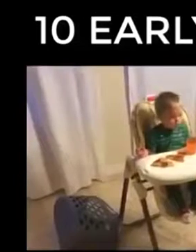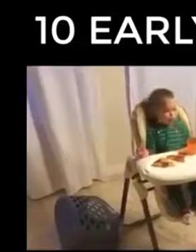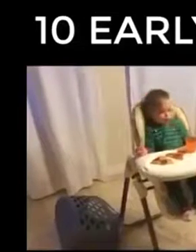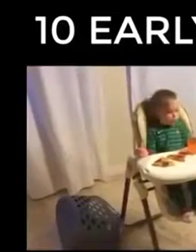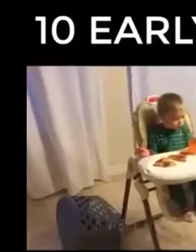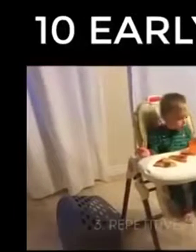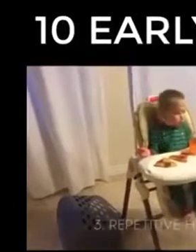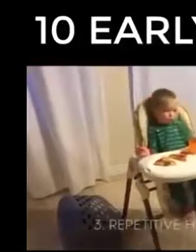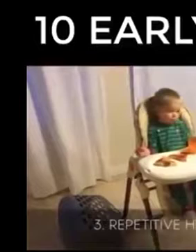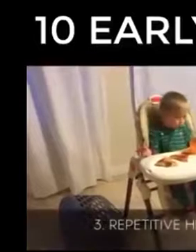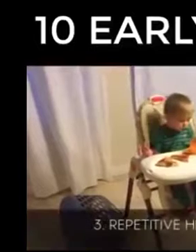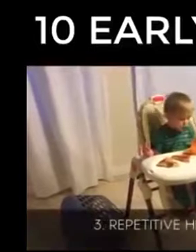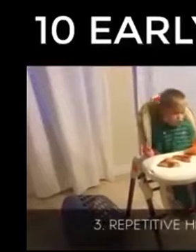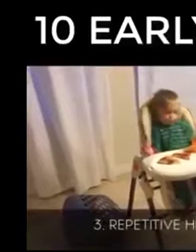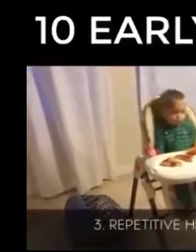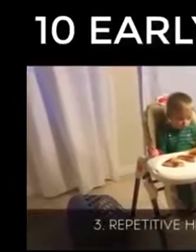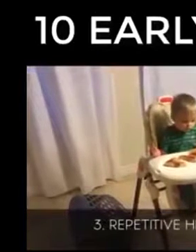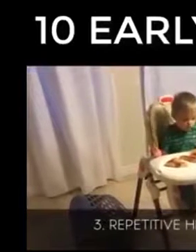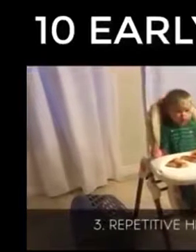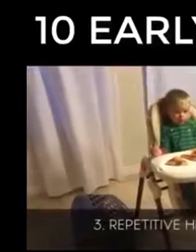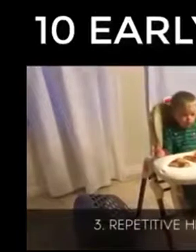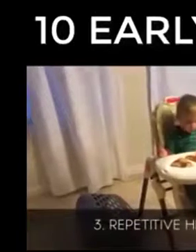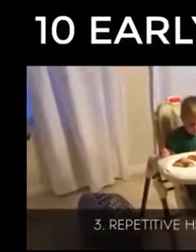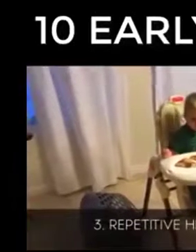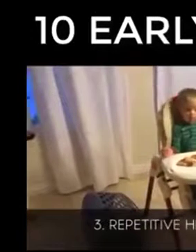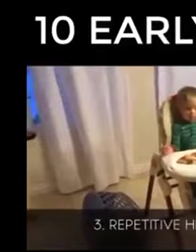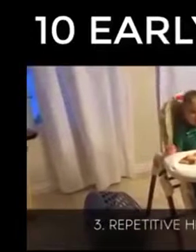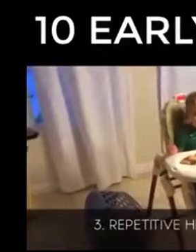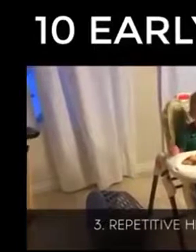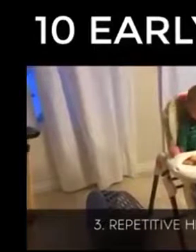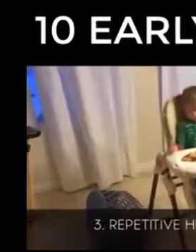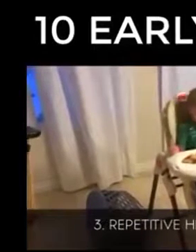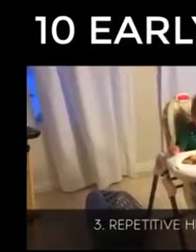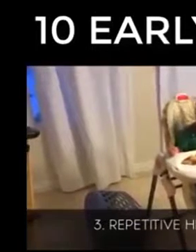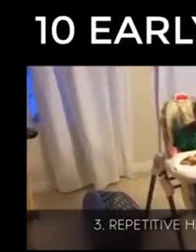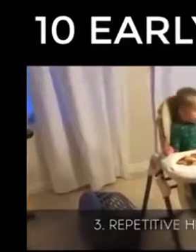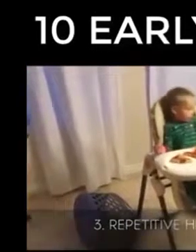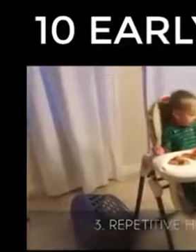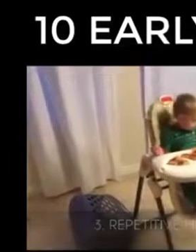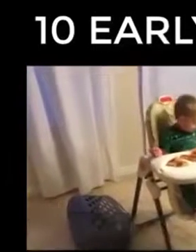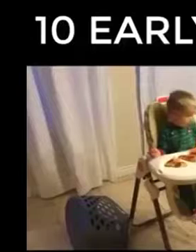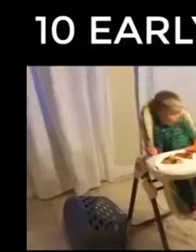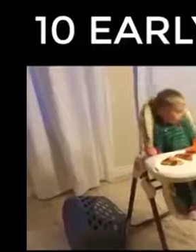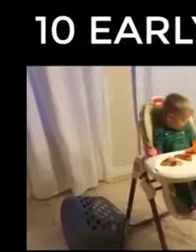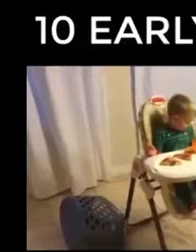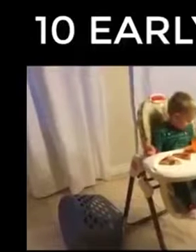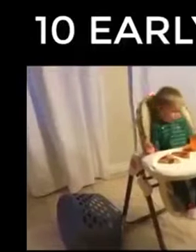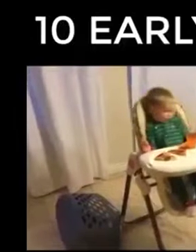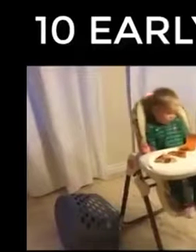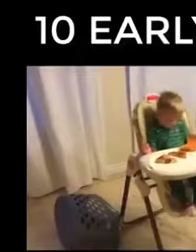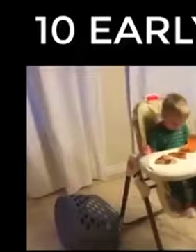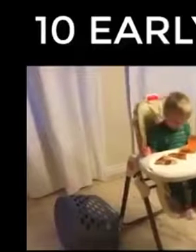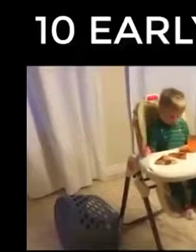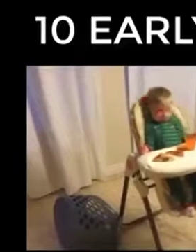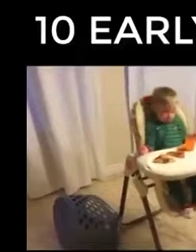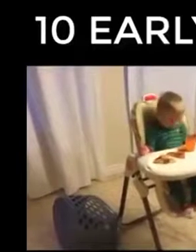This third example may seem alarming. However, as long as they bang their head on something soft, like this padded high chair, generally they'll be okay.